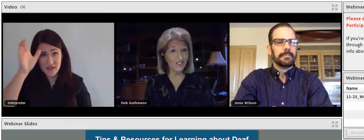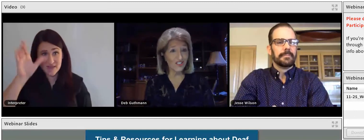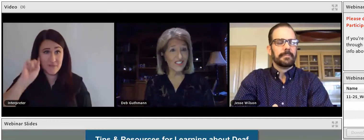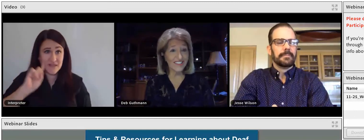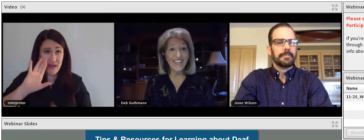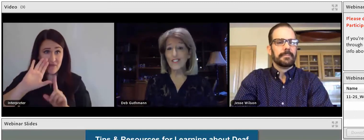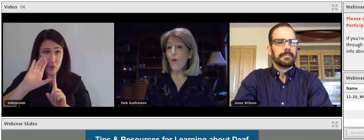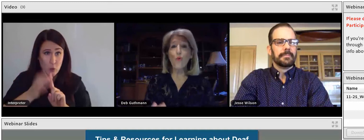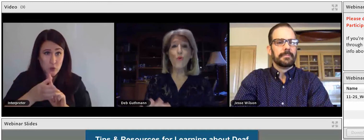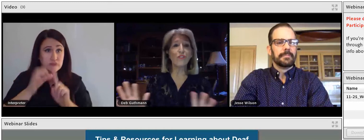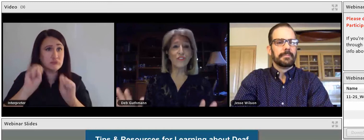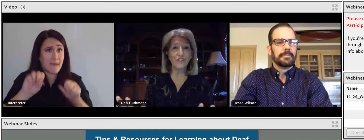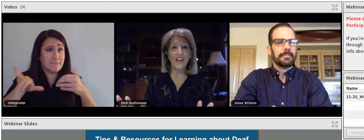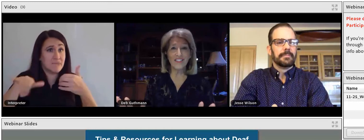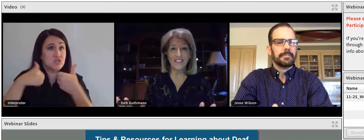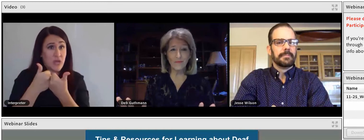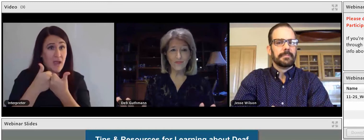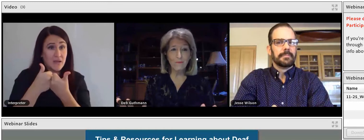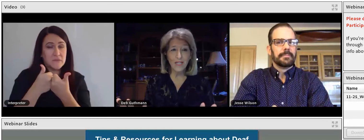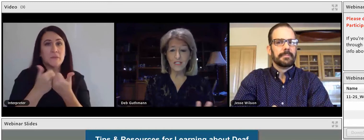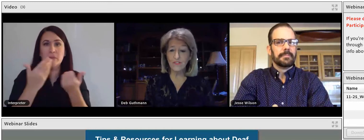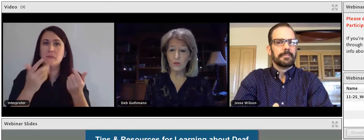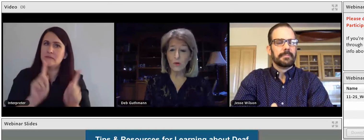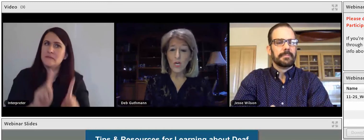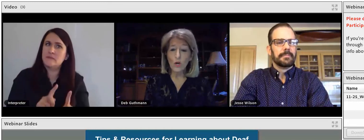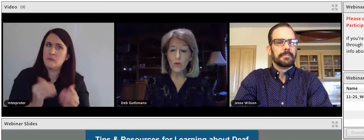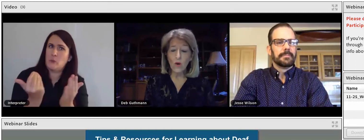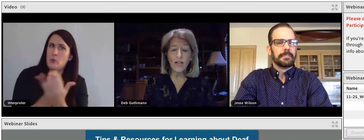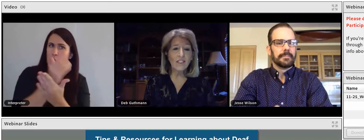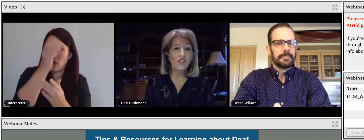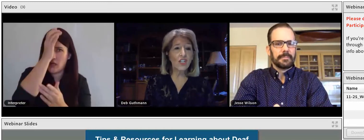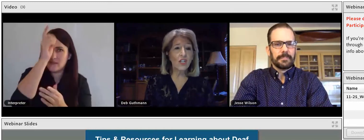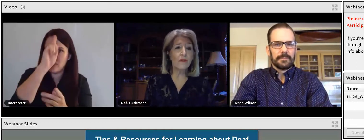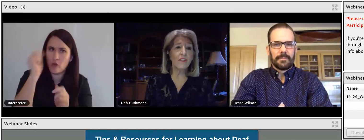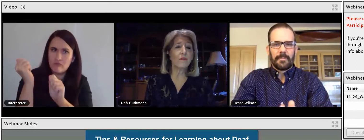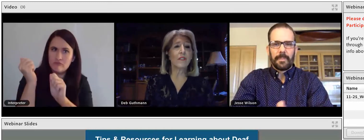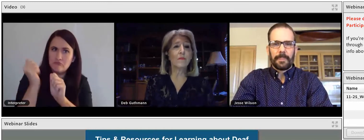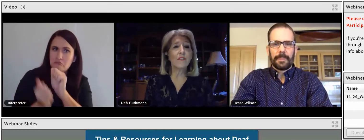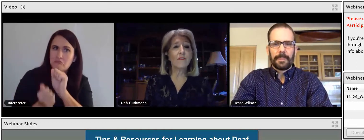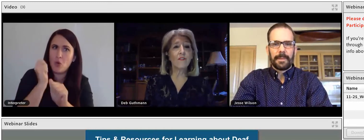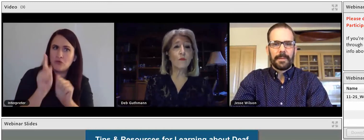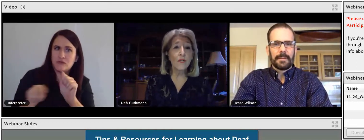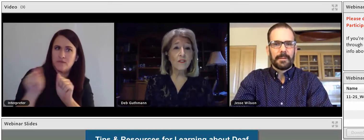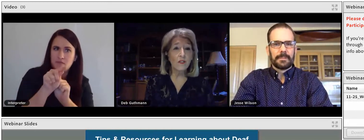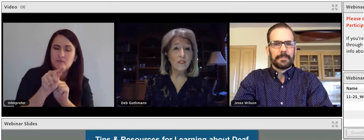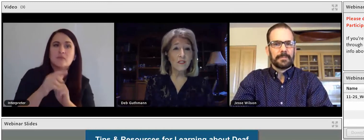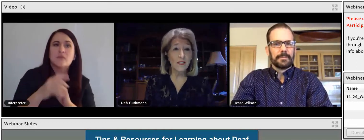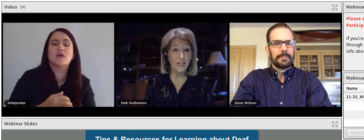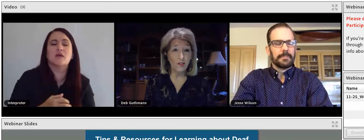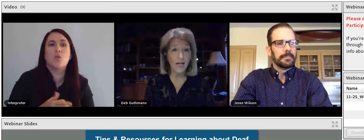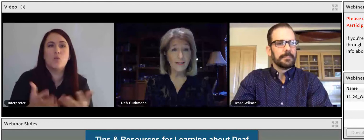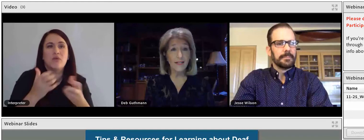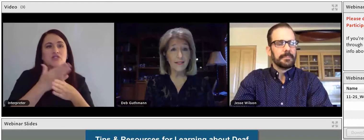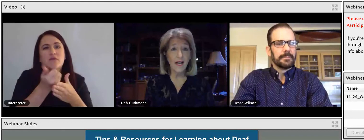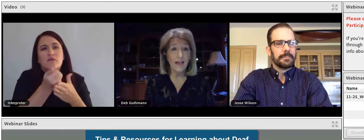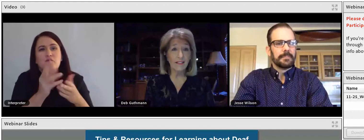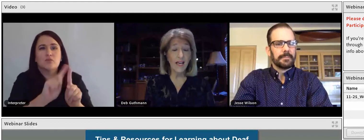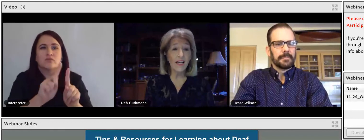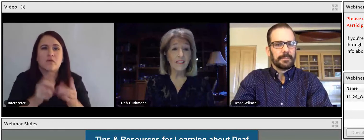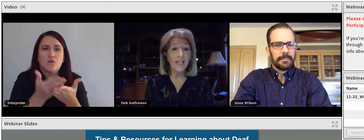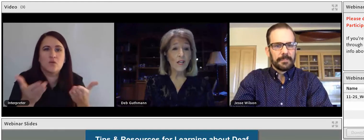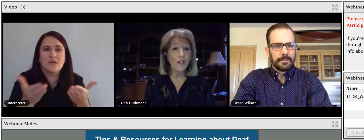can be challenging, it's a whole new concept for many of you, we wanted to share with you some different resources that you could